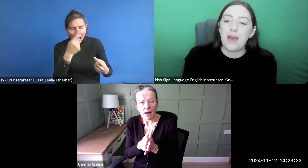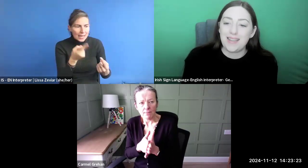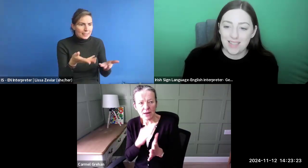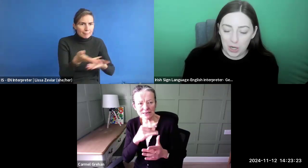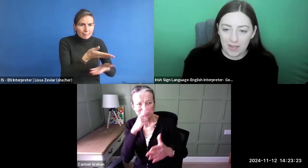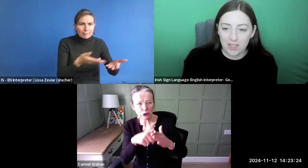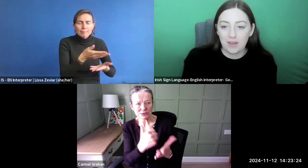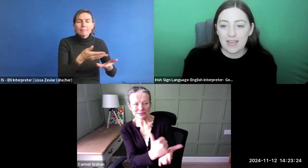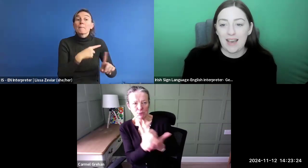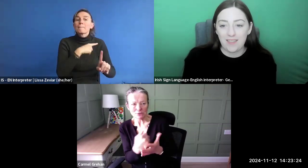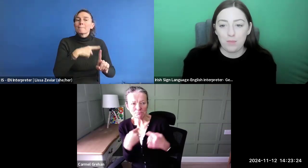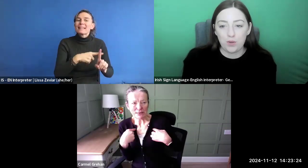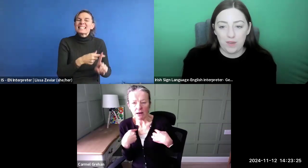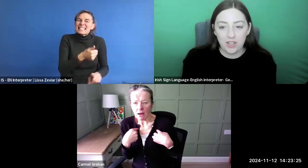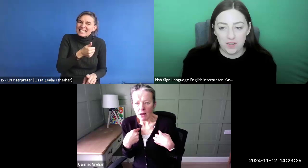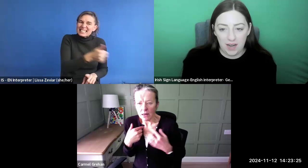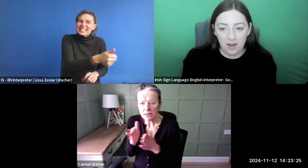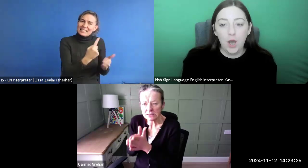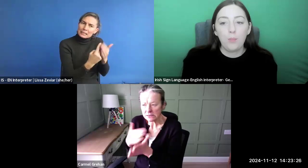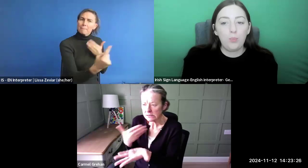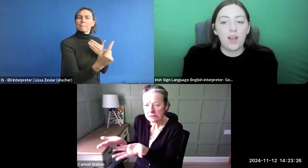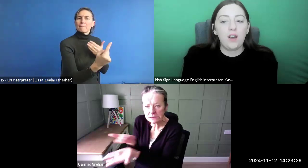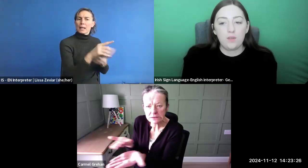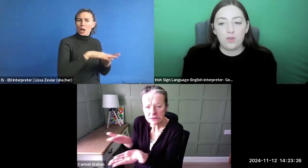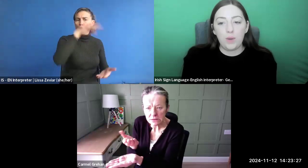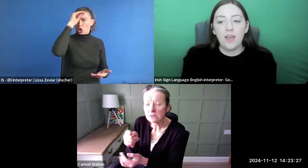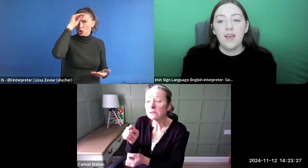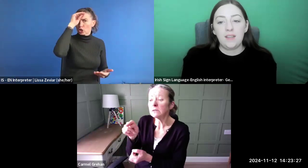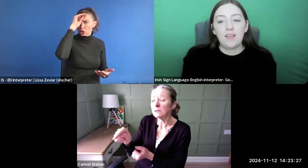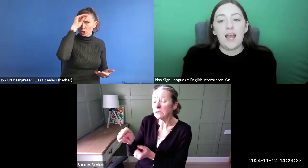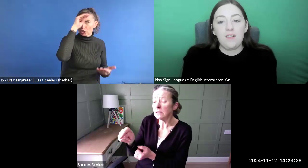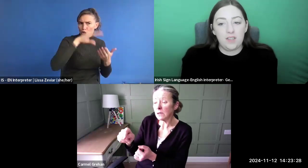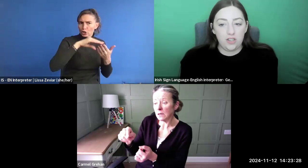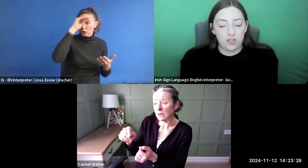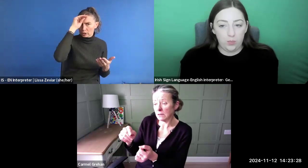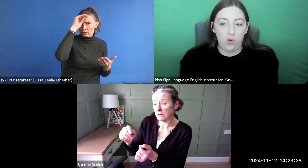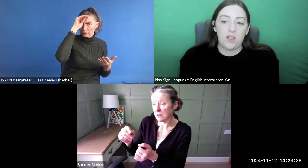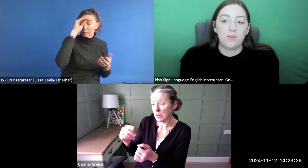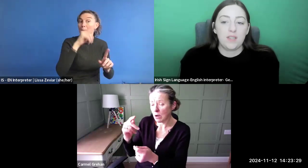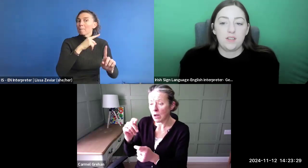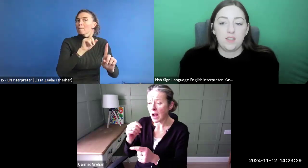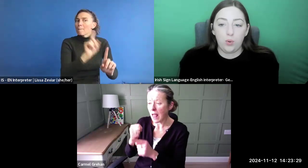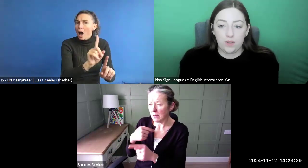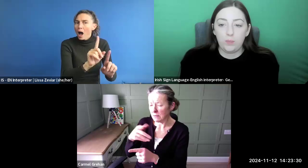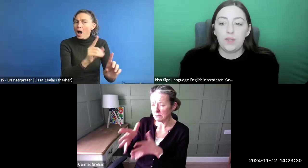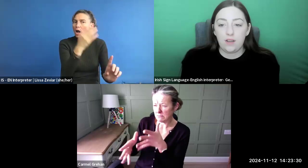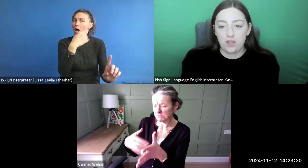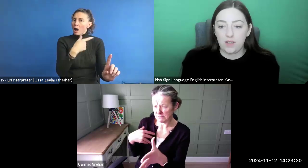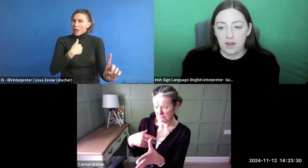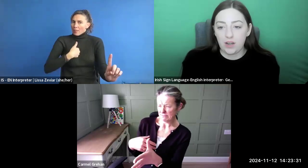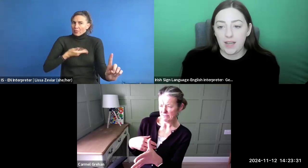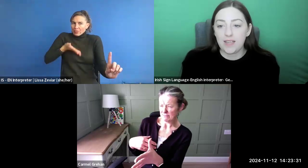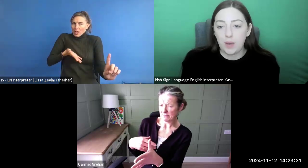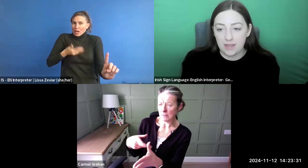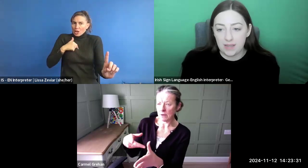some independent learning to really get that motivation there. But by also knowing that they have the teacher support, I was there to support them, but they could